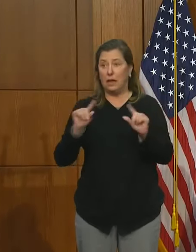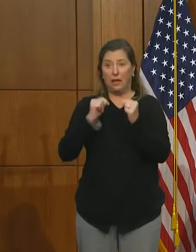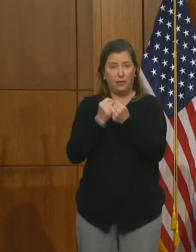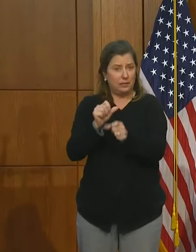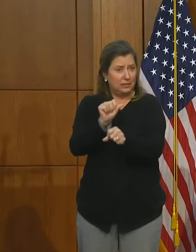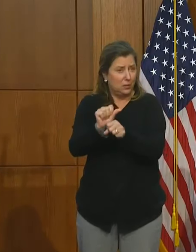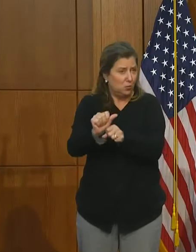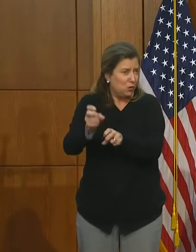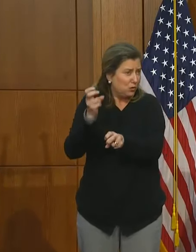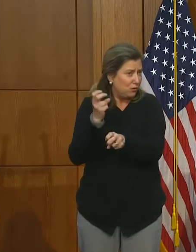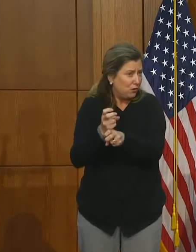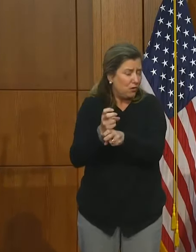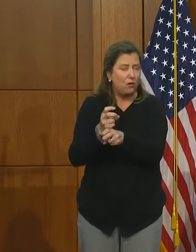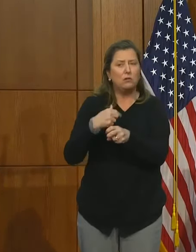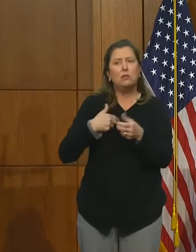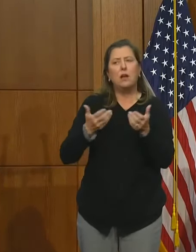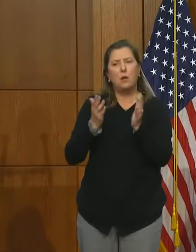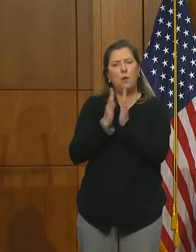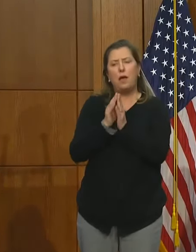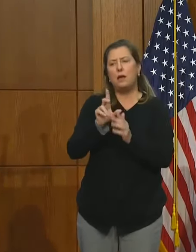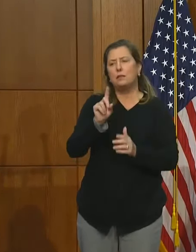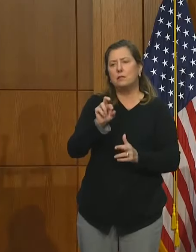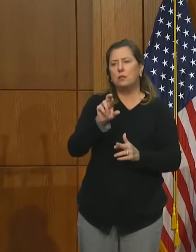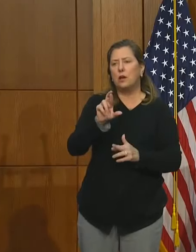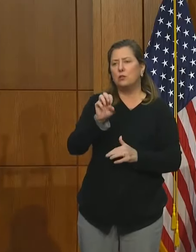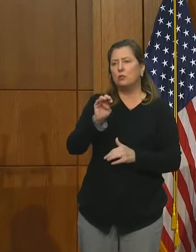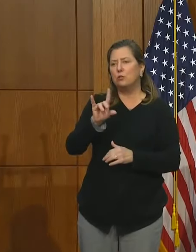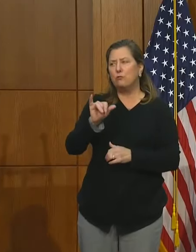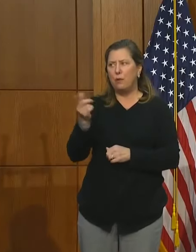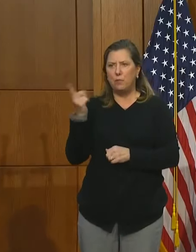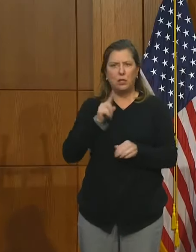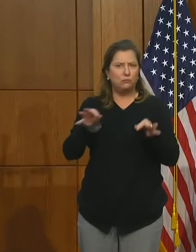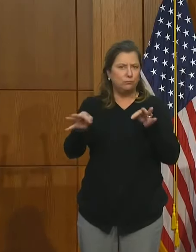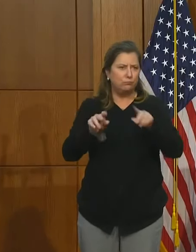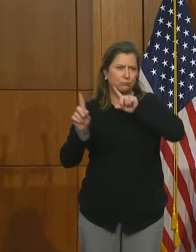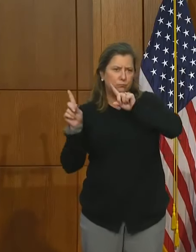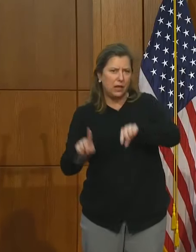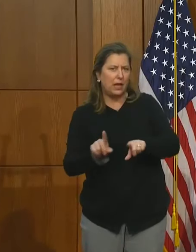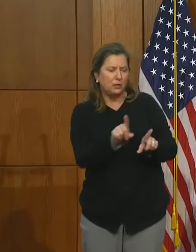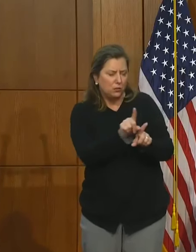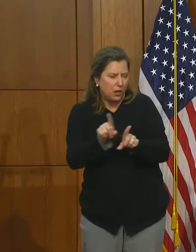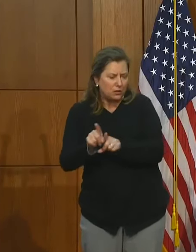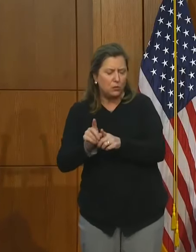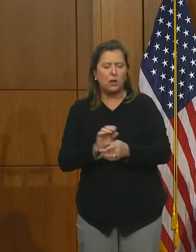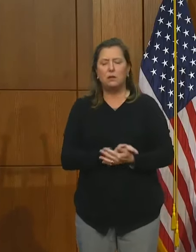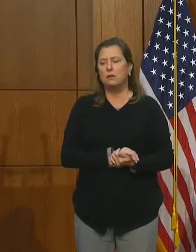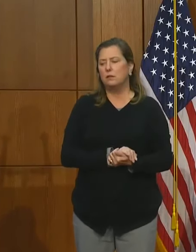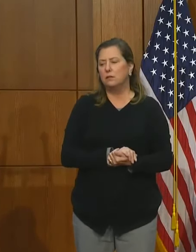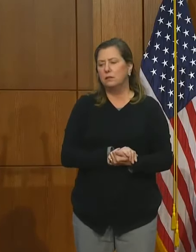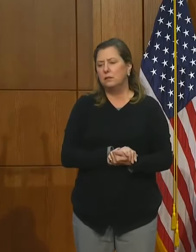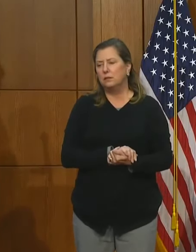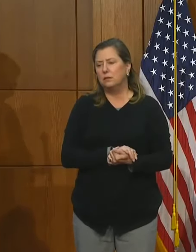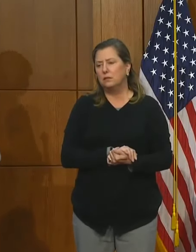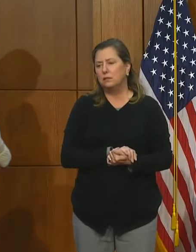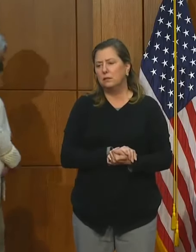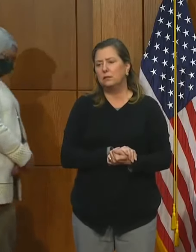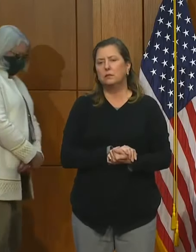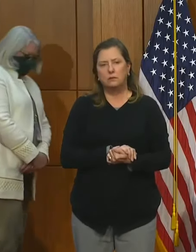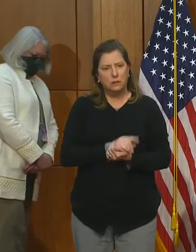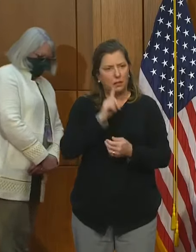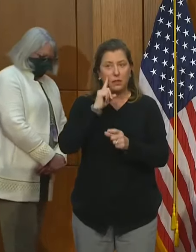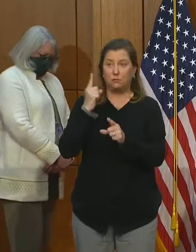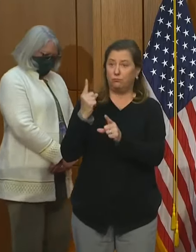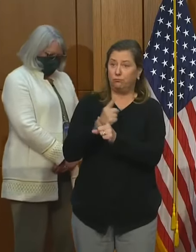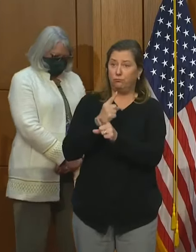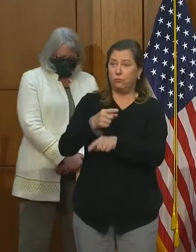Dr. Remley address the question as well, but I think you'll see that with the adequate